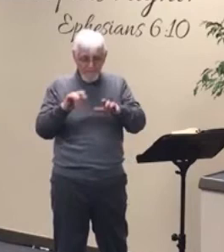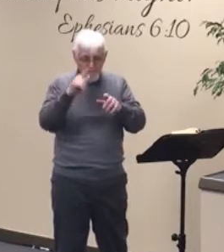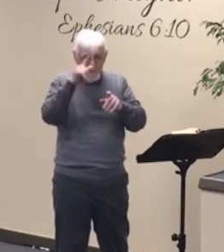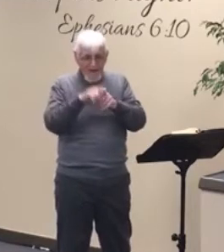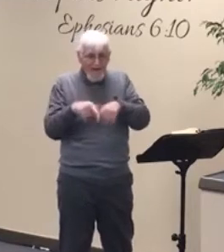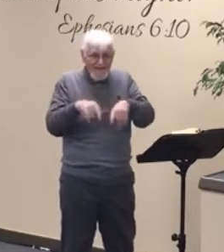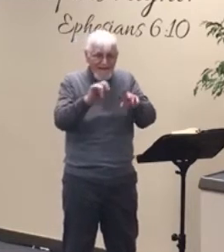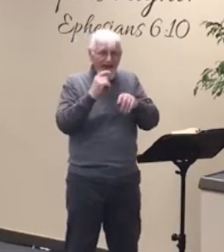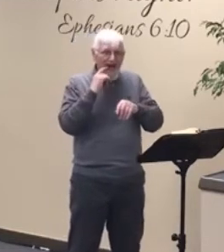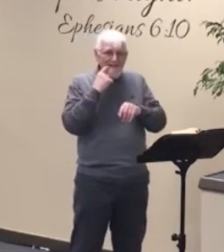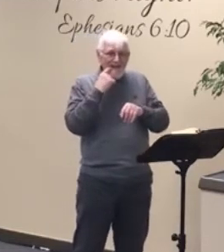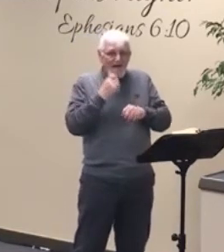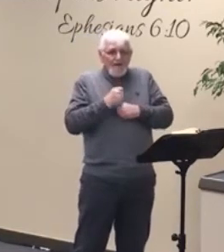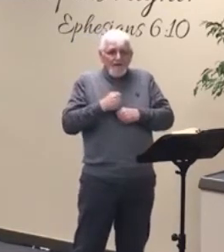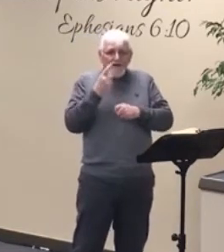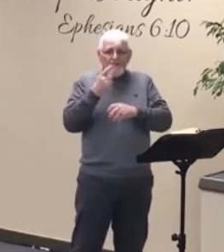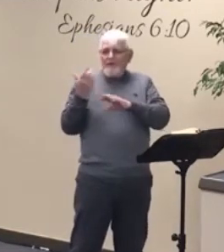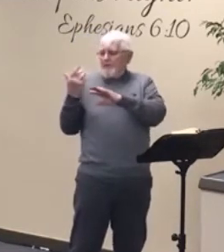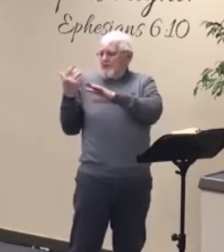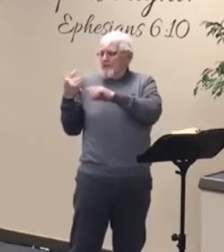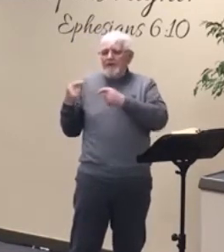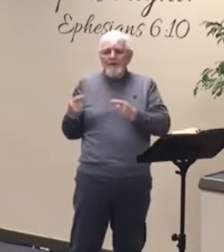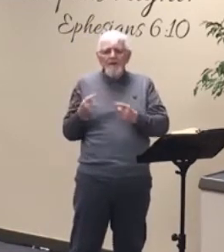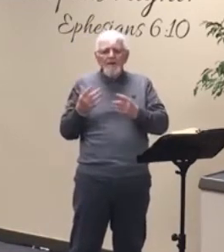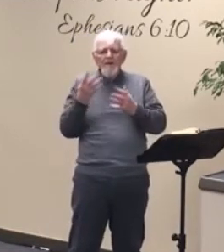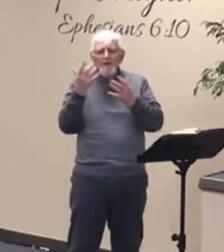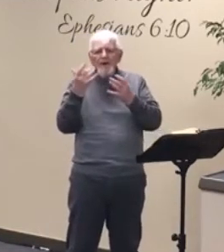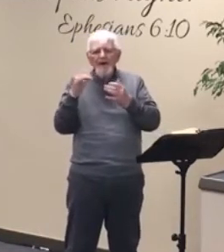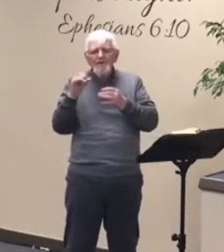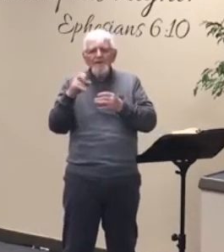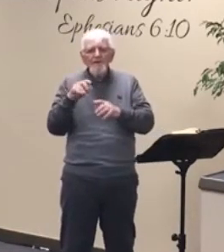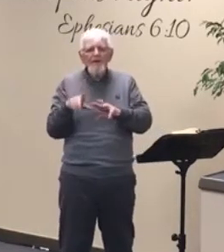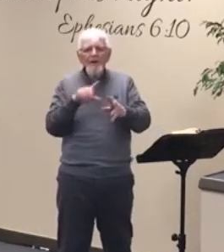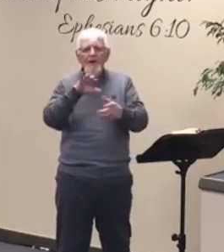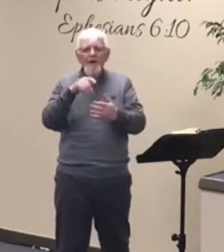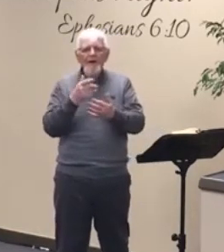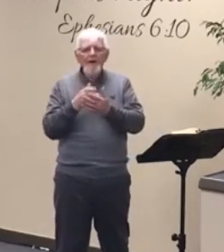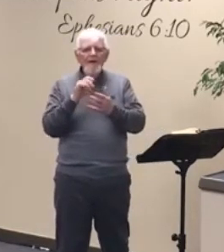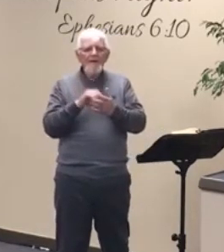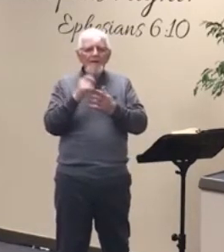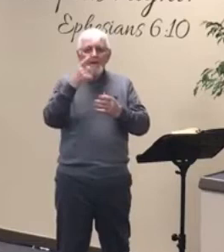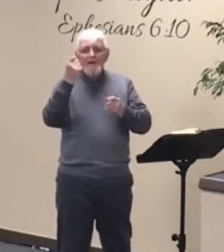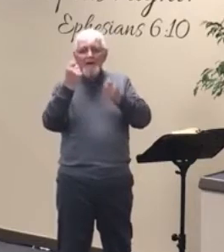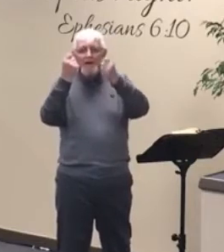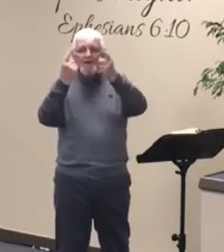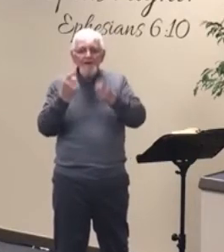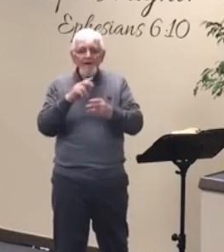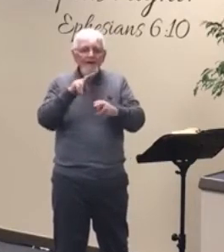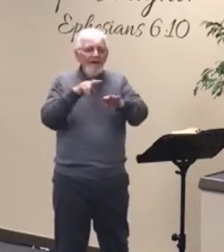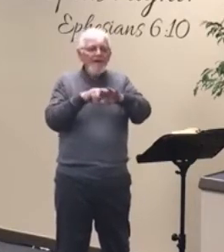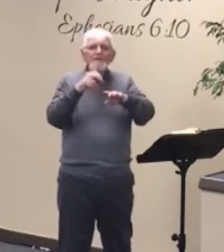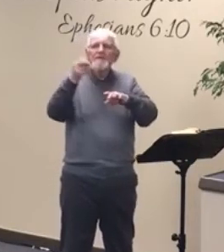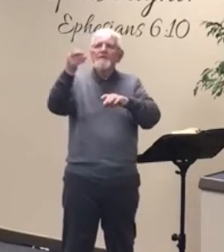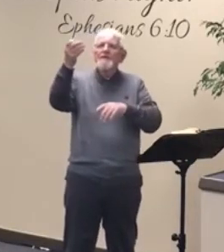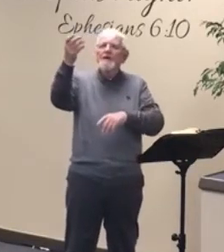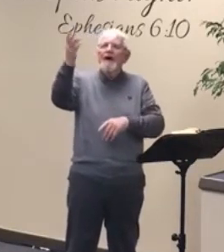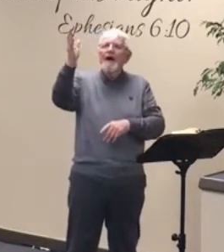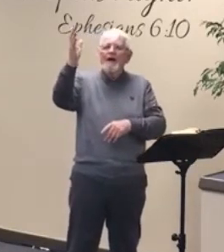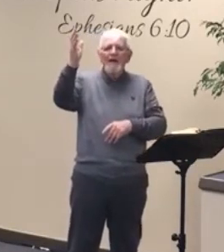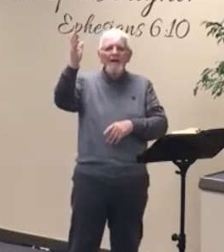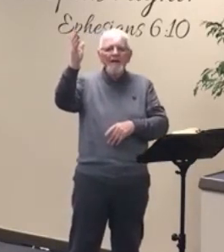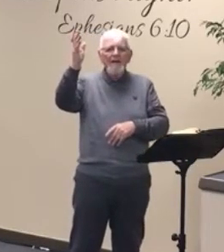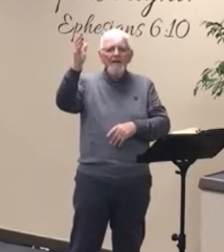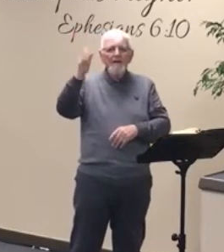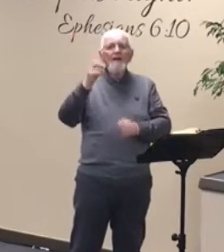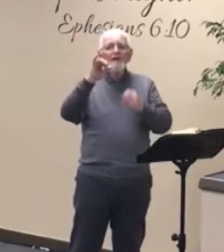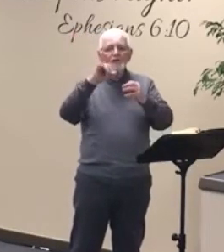brothers sorry for their past sins? You say, why is Joseph doing all this? Because Joseph understands the nature of God.